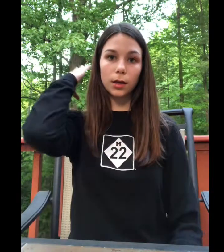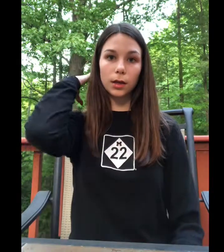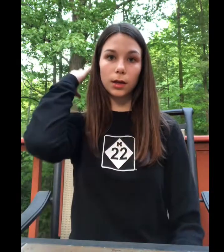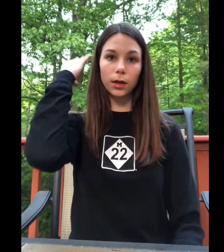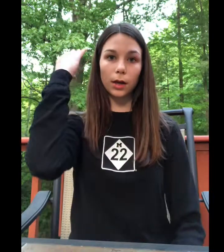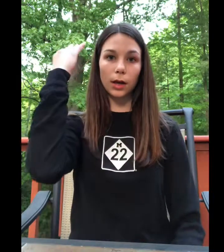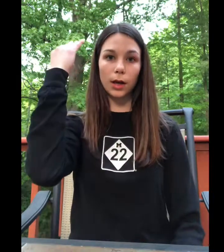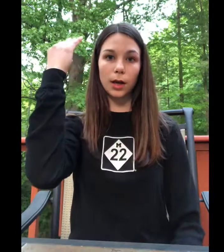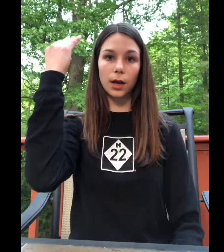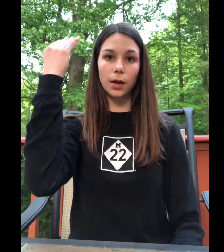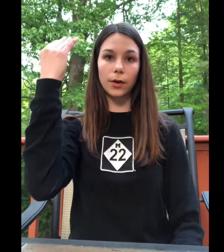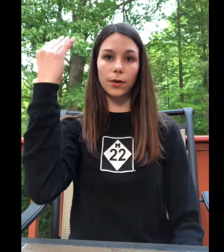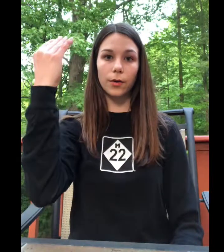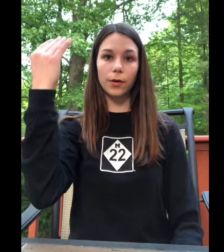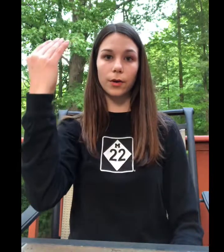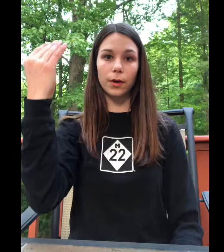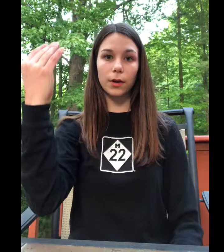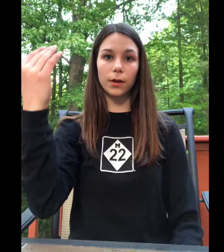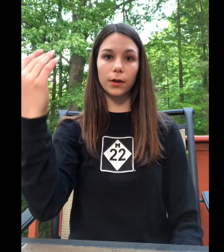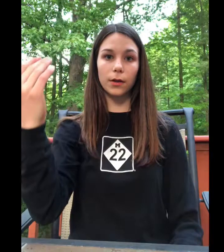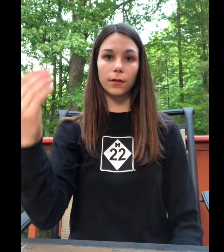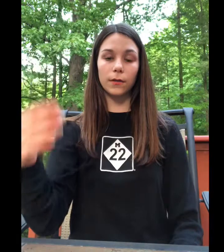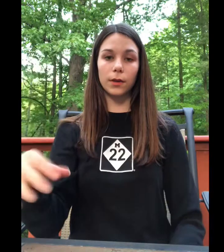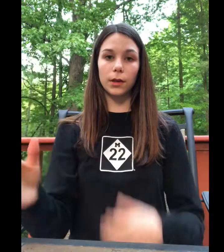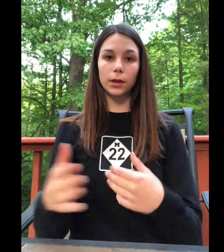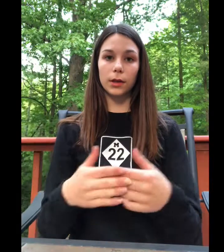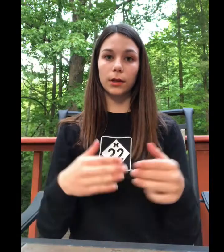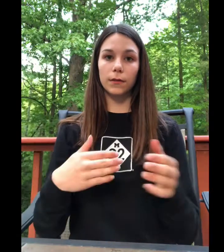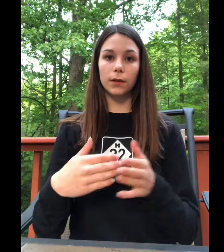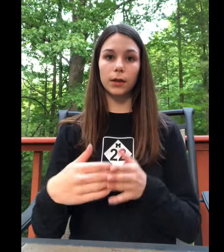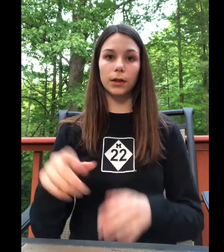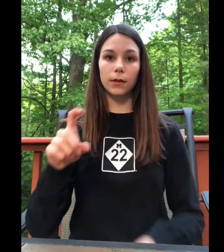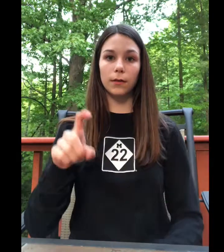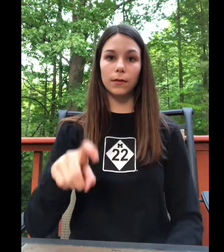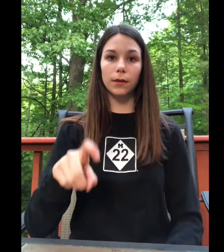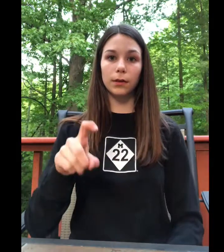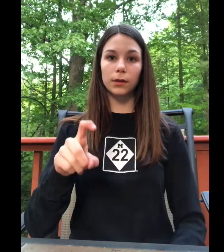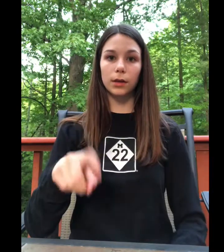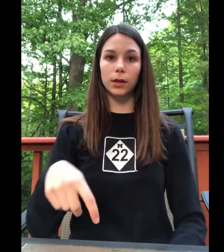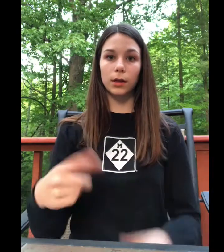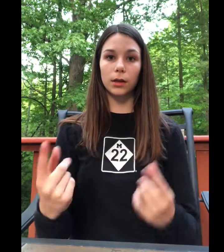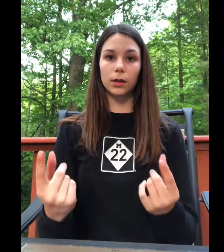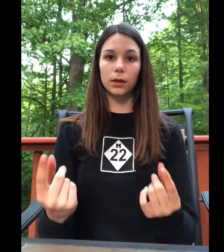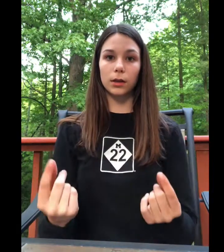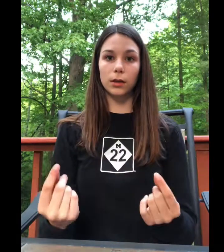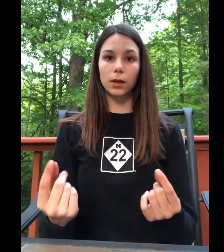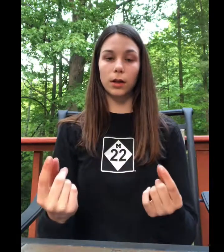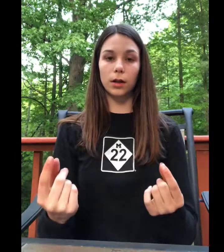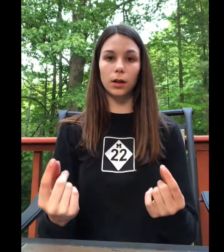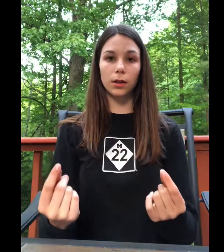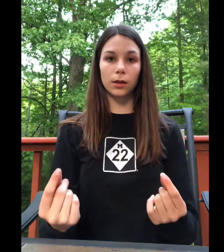make it out of there, even if it takes